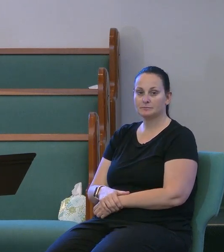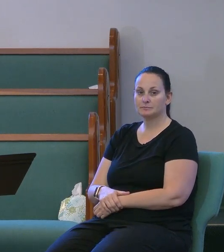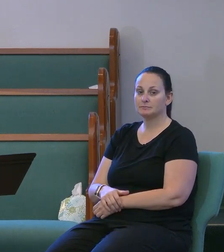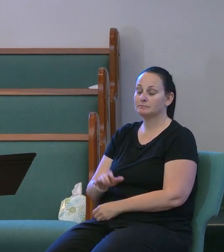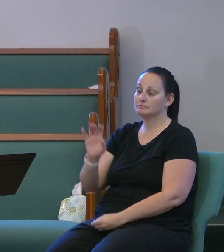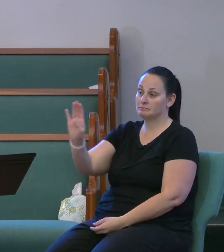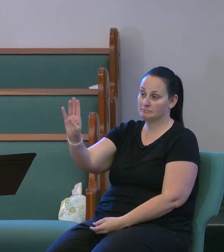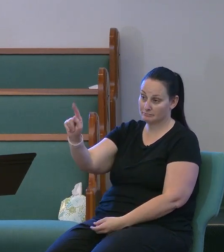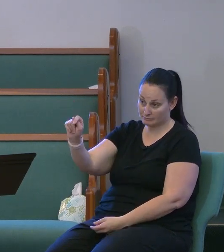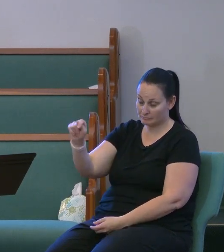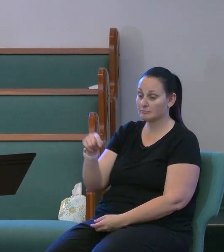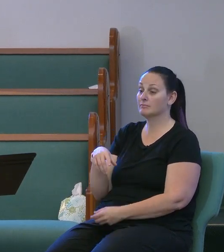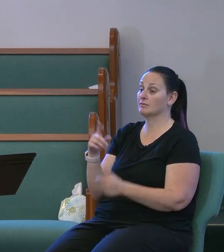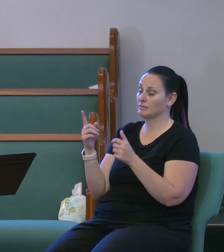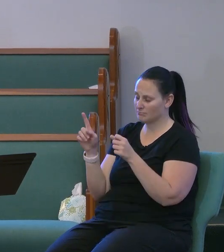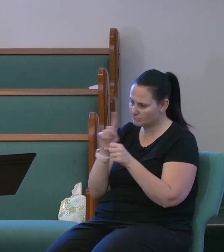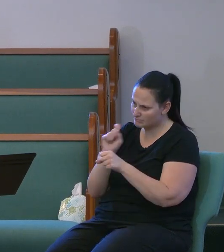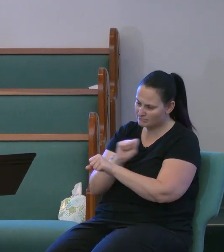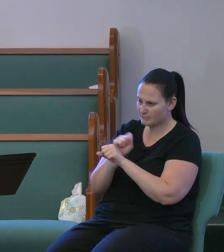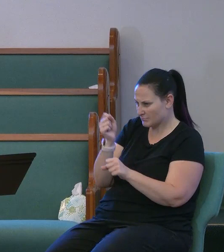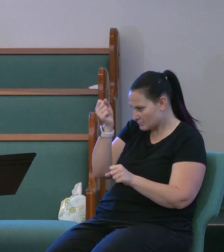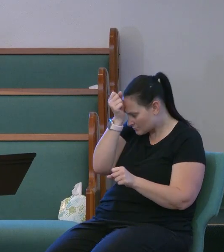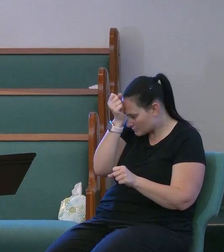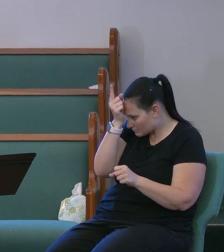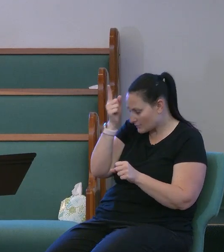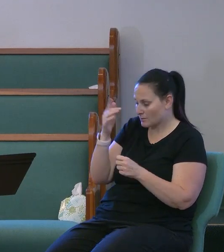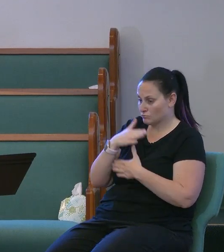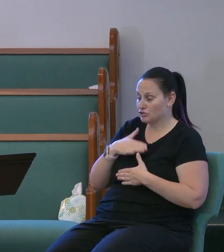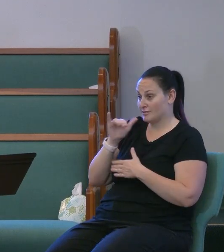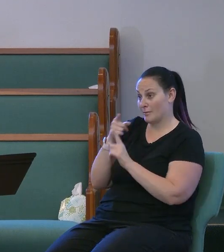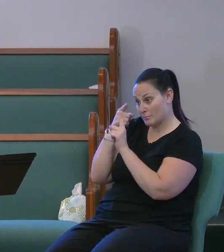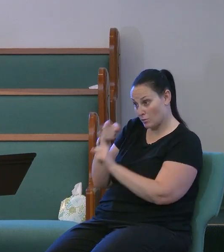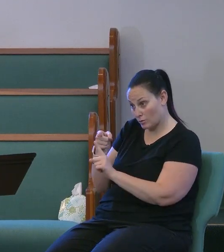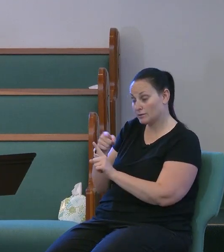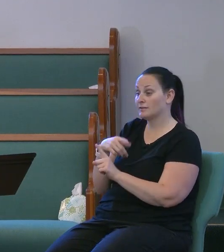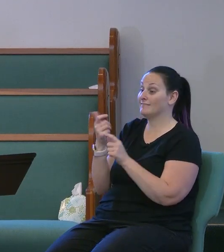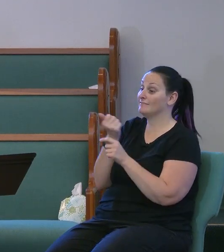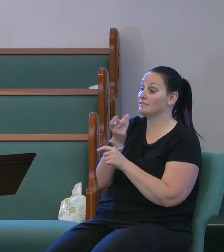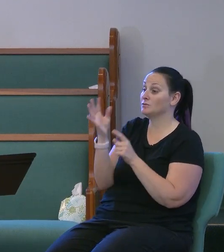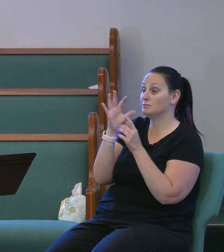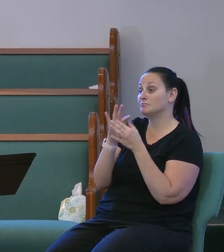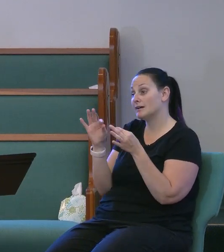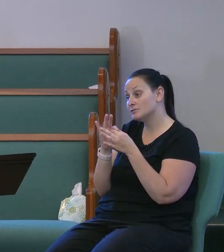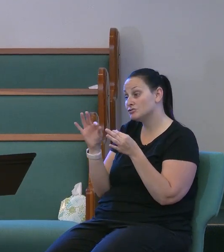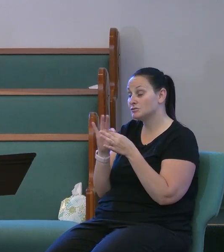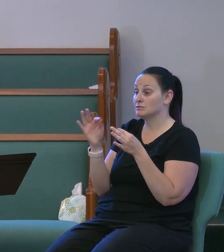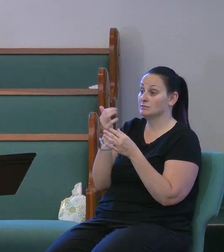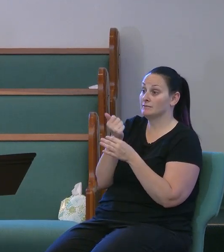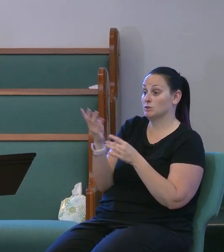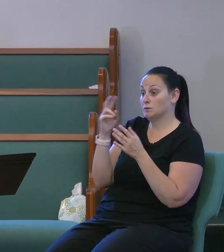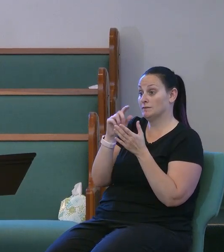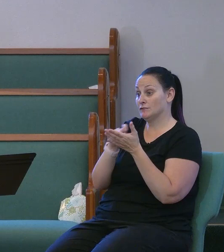But to fully appreciate the point that those few passages, those few verses we're